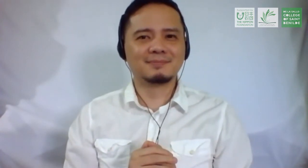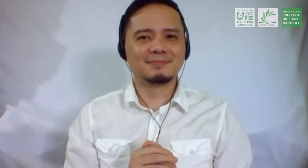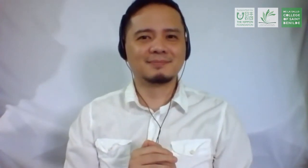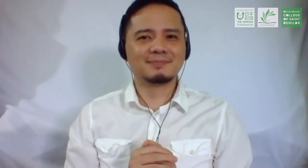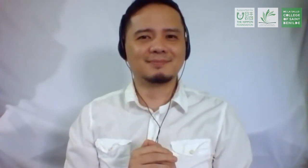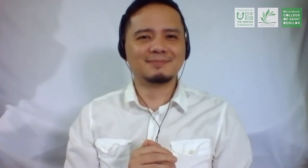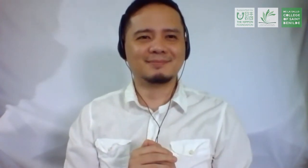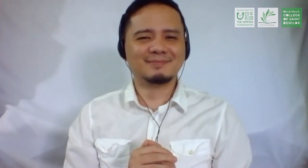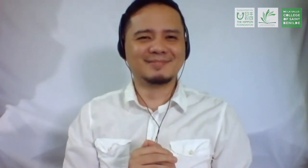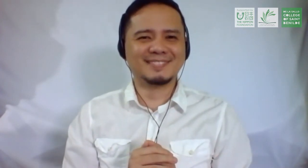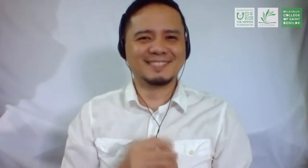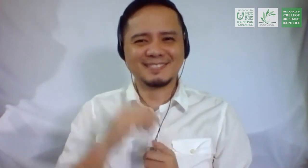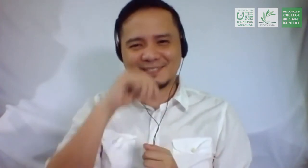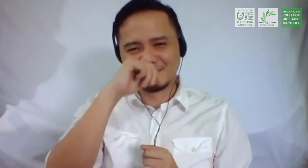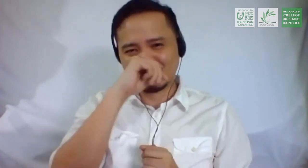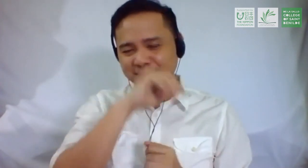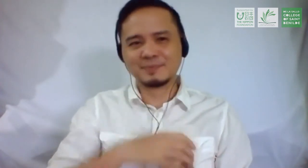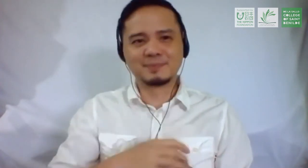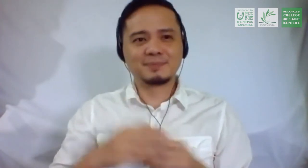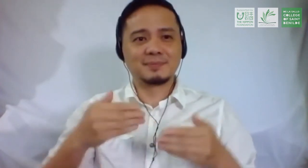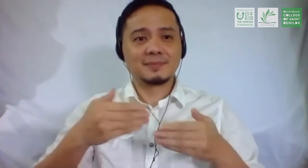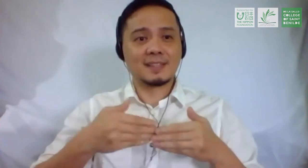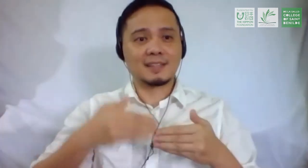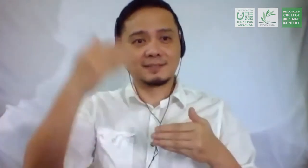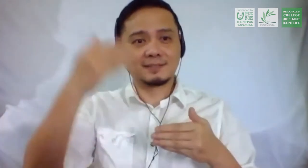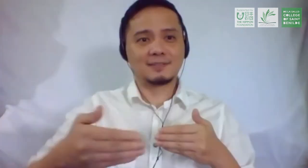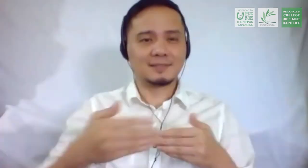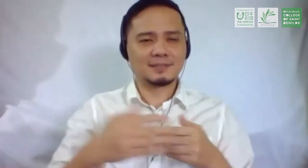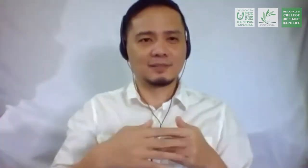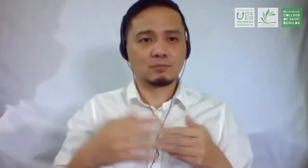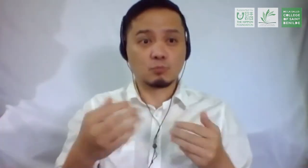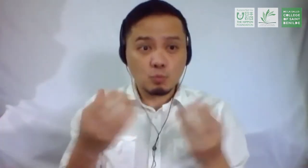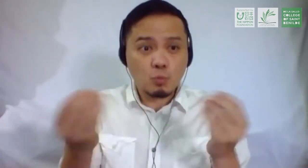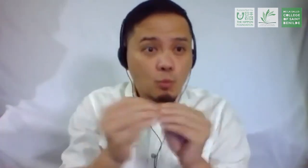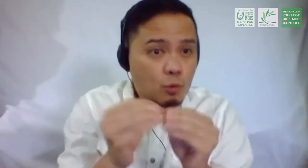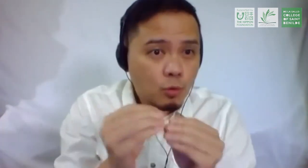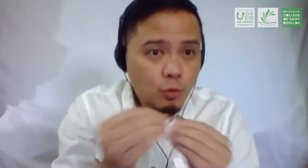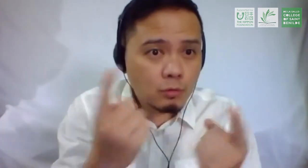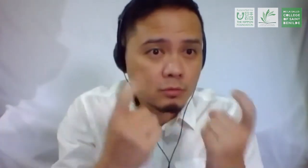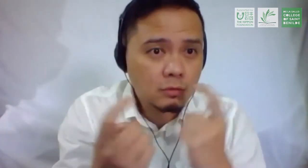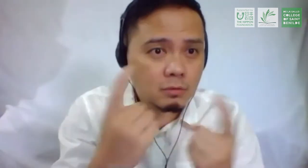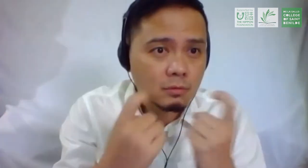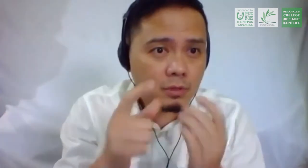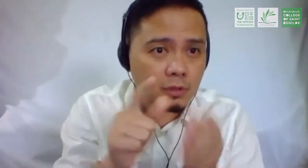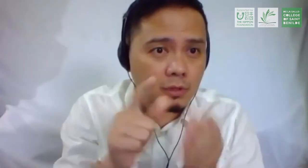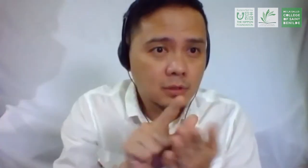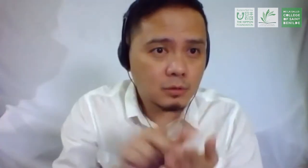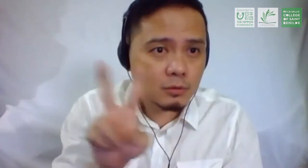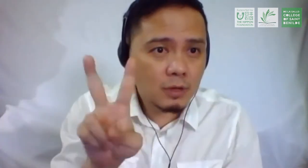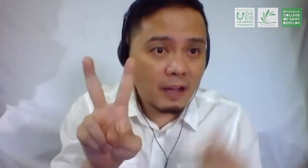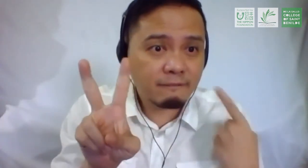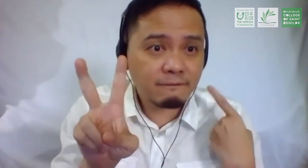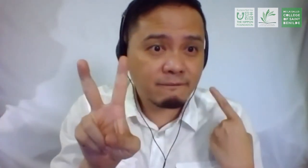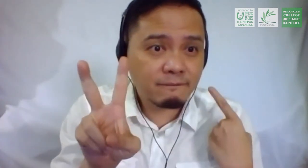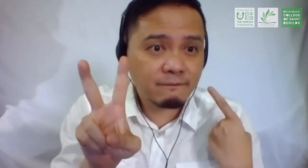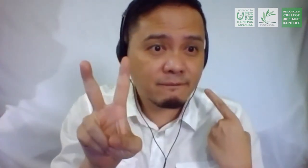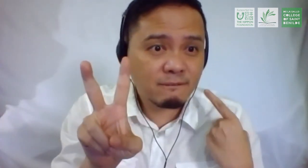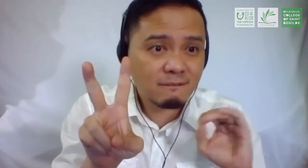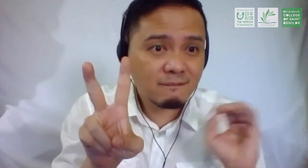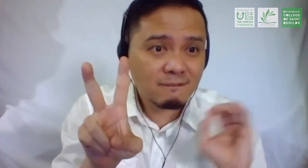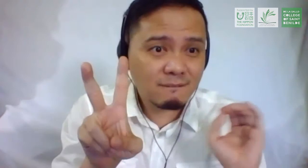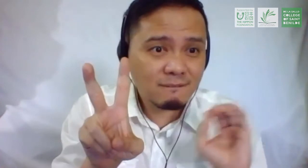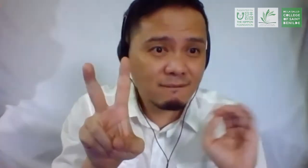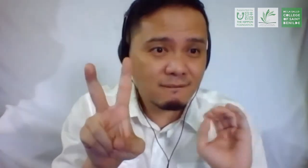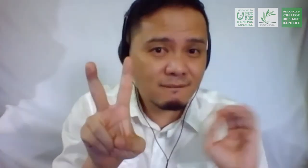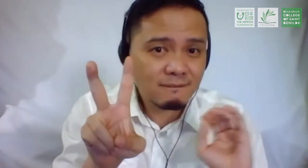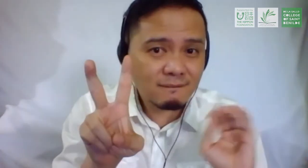Okay. All right, let's go on to, unless you have any more questions about lesson 2, let's go on to lesson